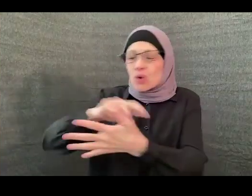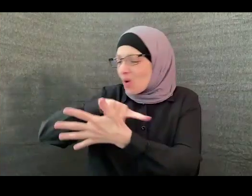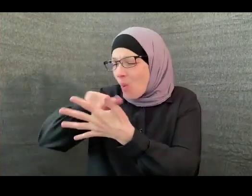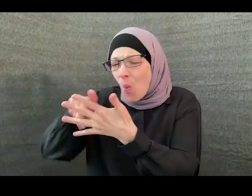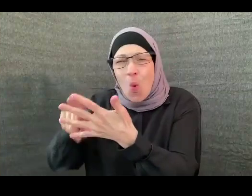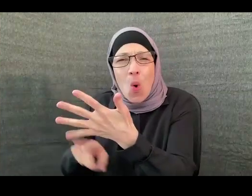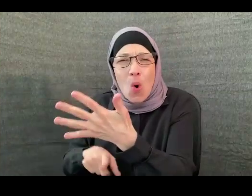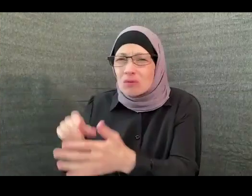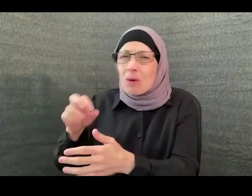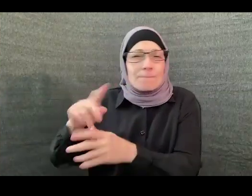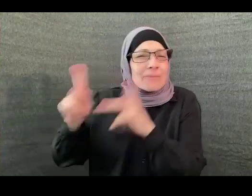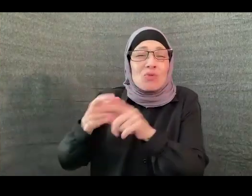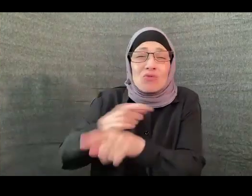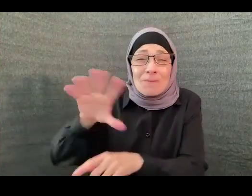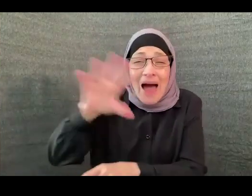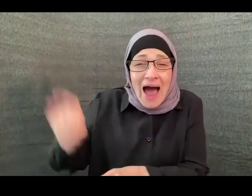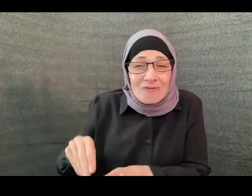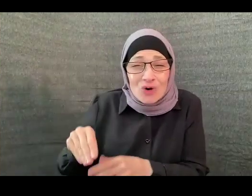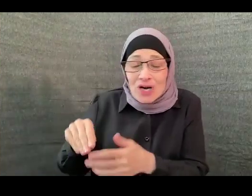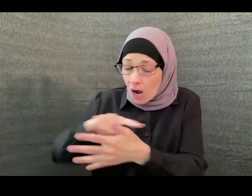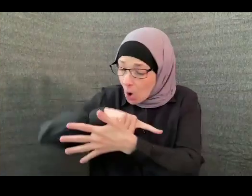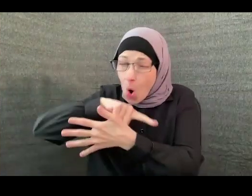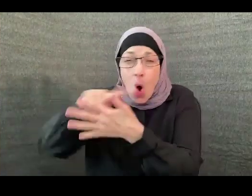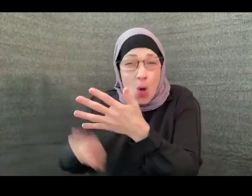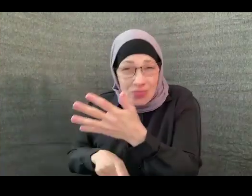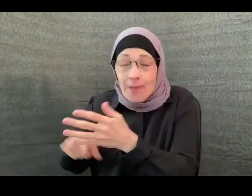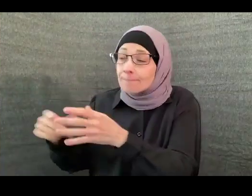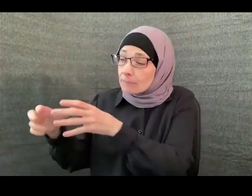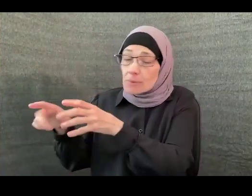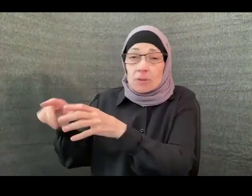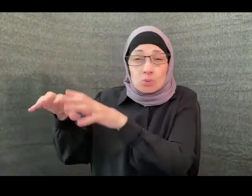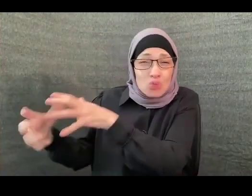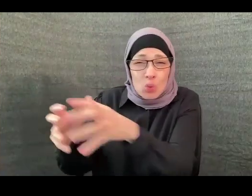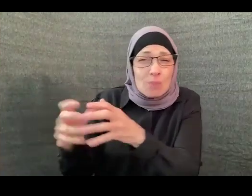are coming here as refugees,